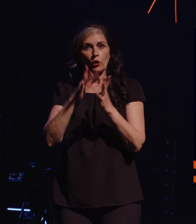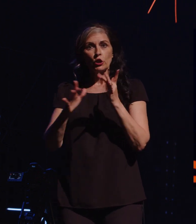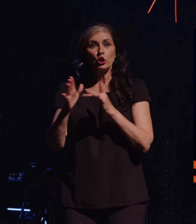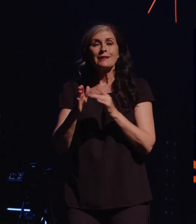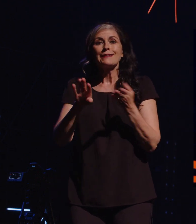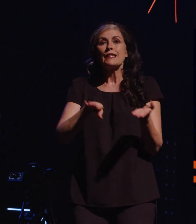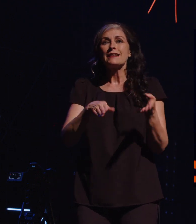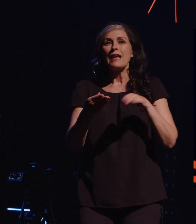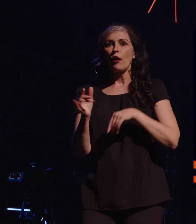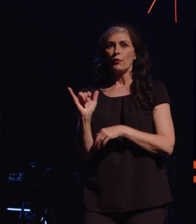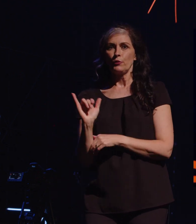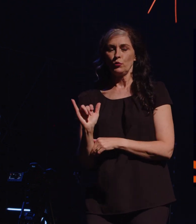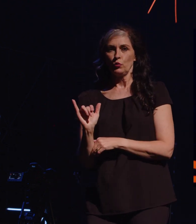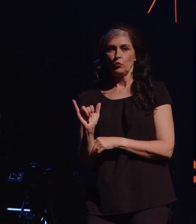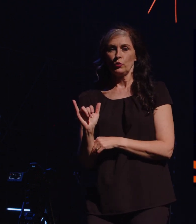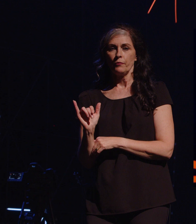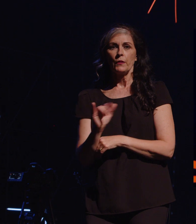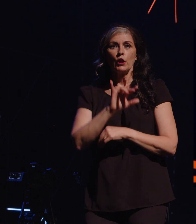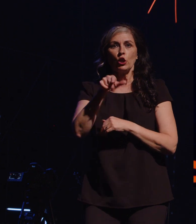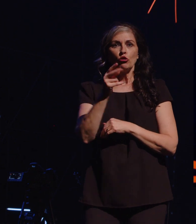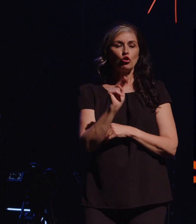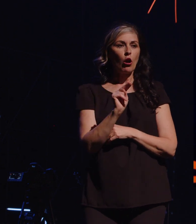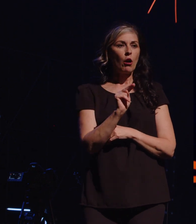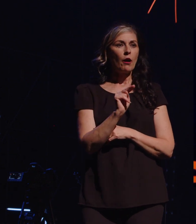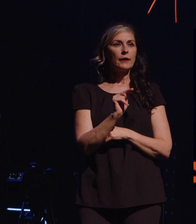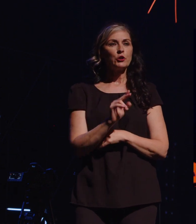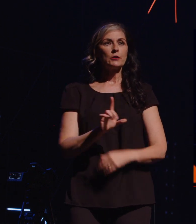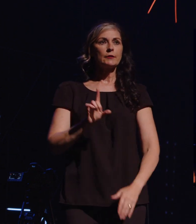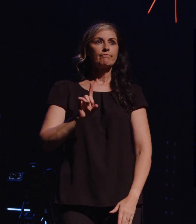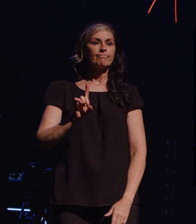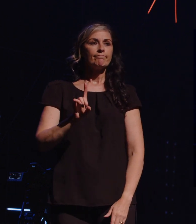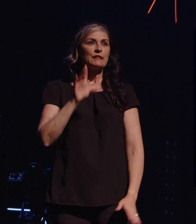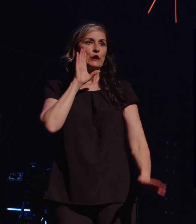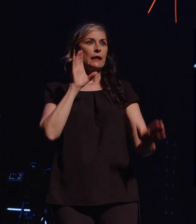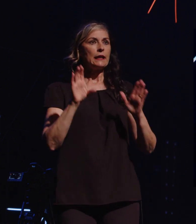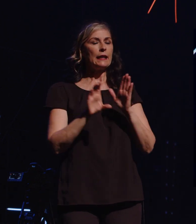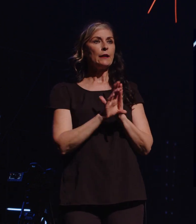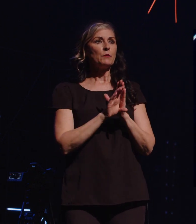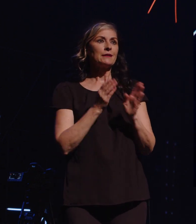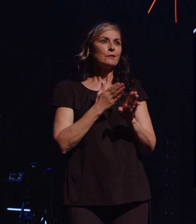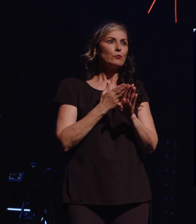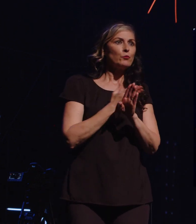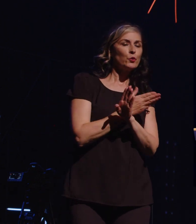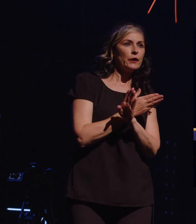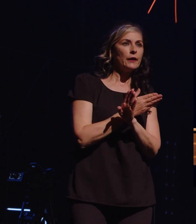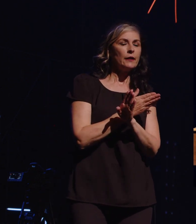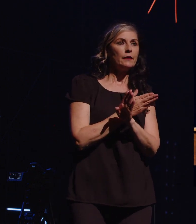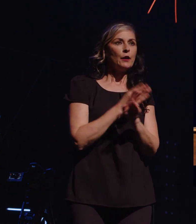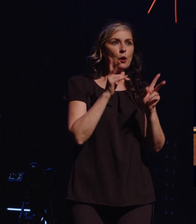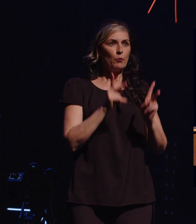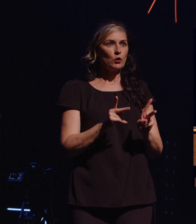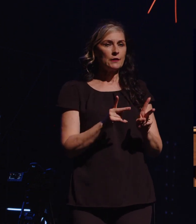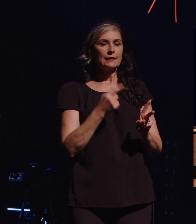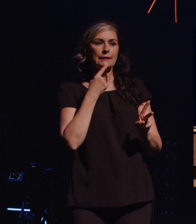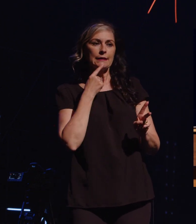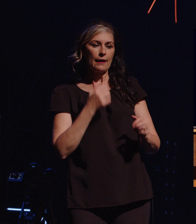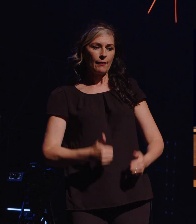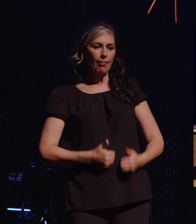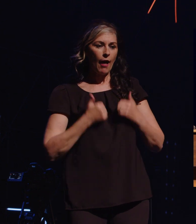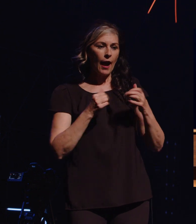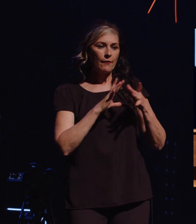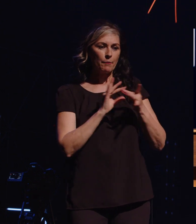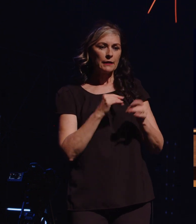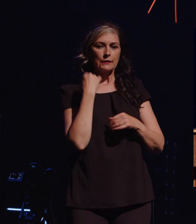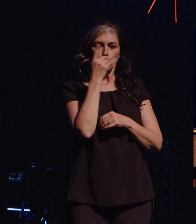Jesus' death. I mean, John is just kind of this walking image, a forerunner of Jesus, and saying this is what his life is going to look like. This is the message